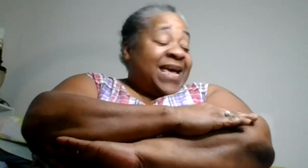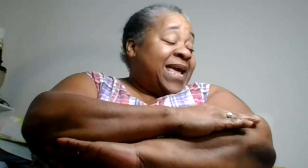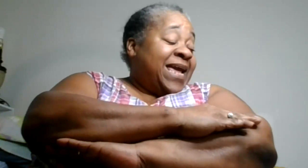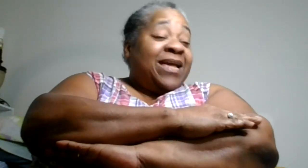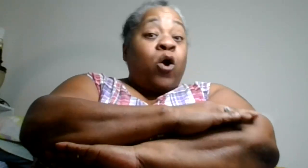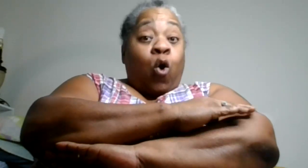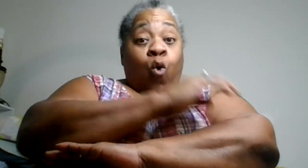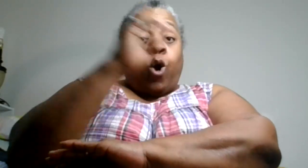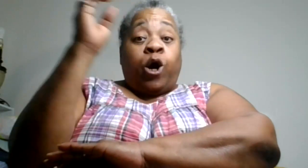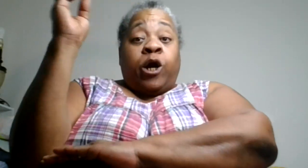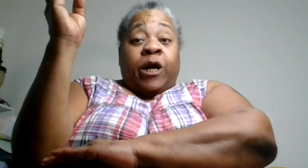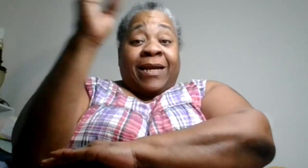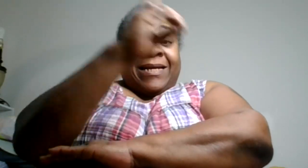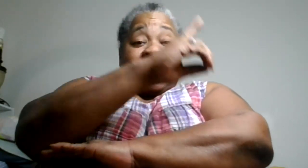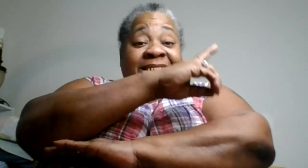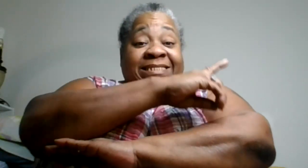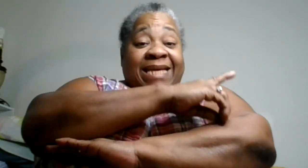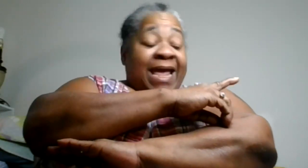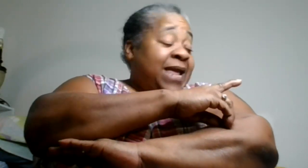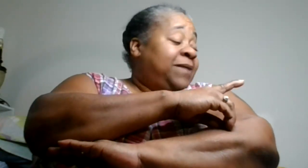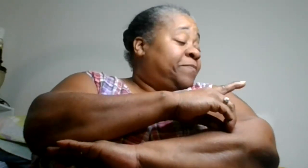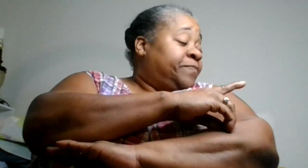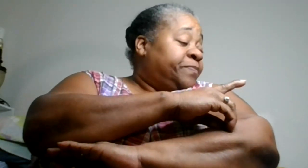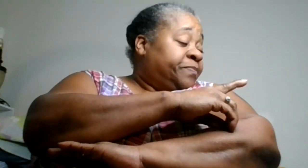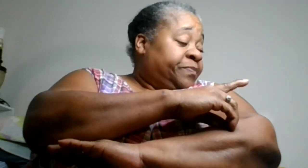Day or day.